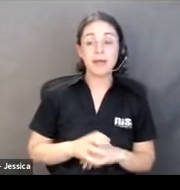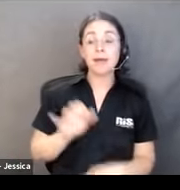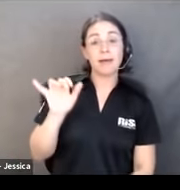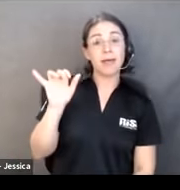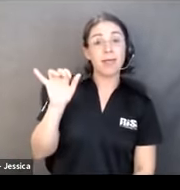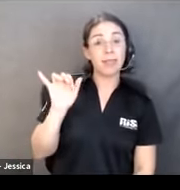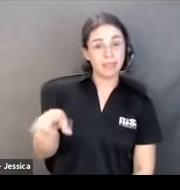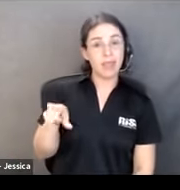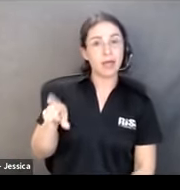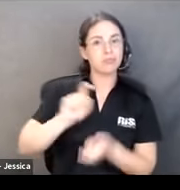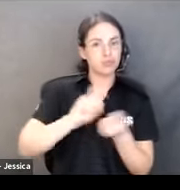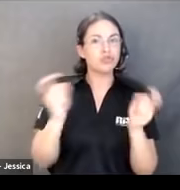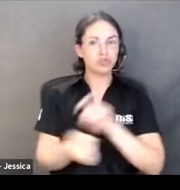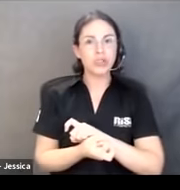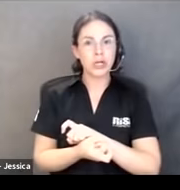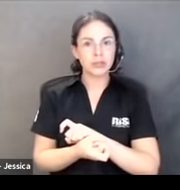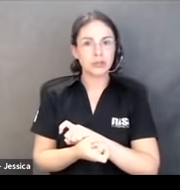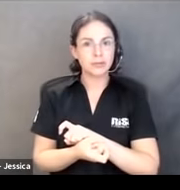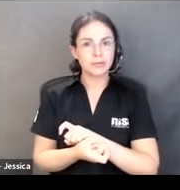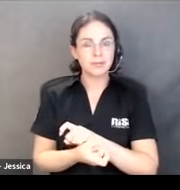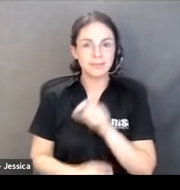actually changed.